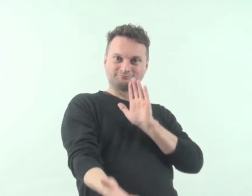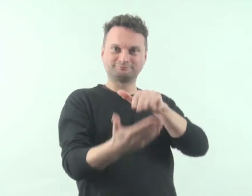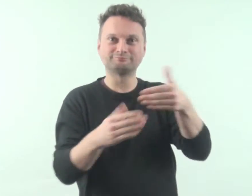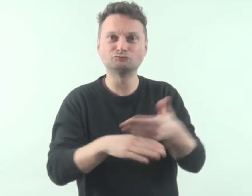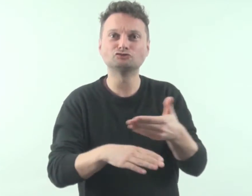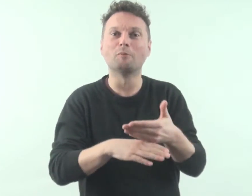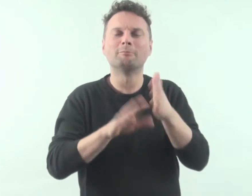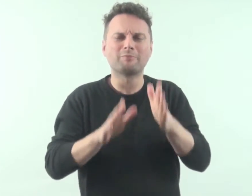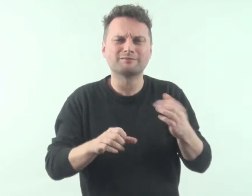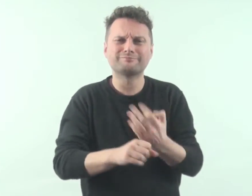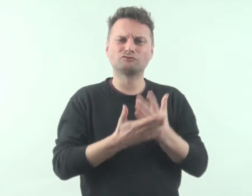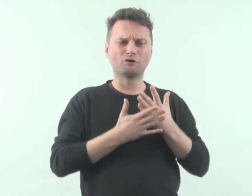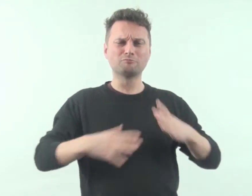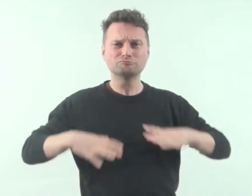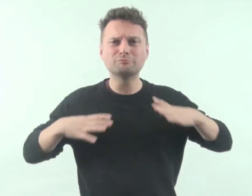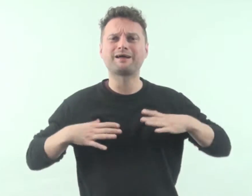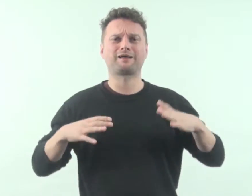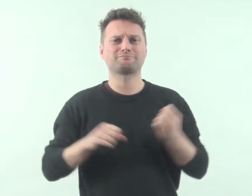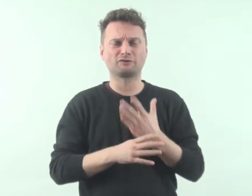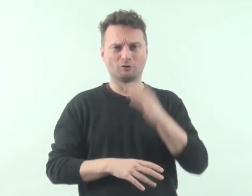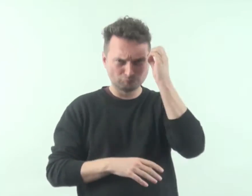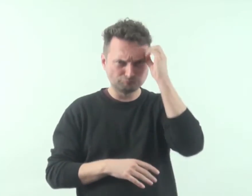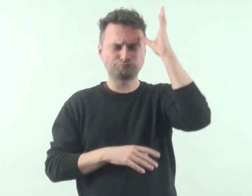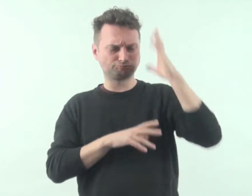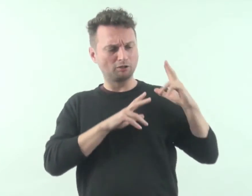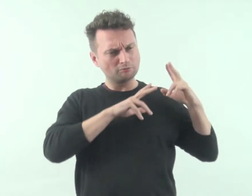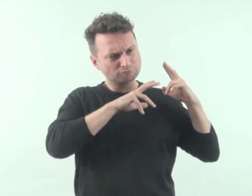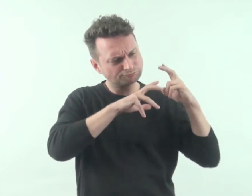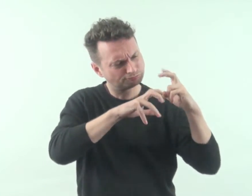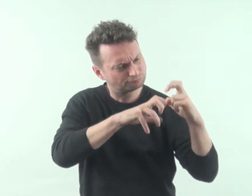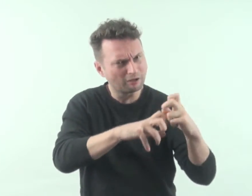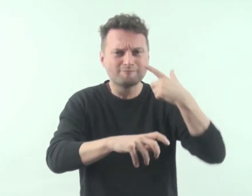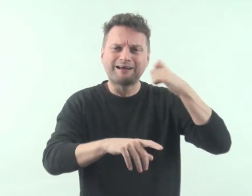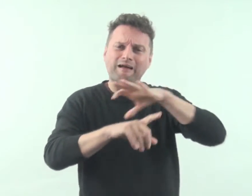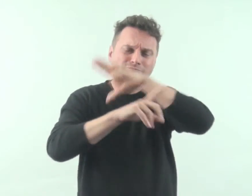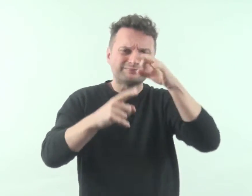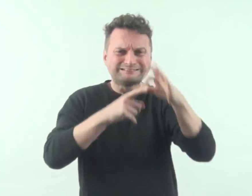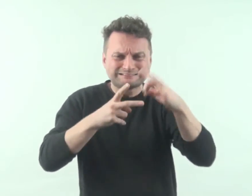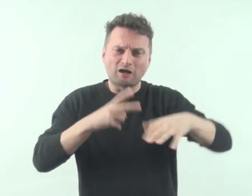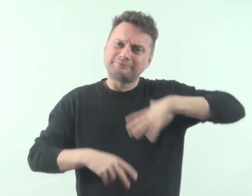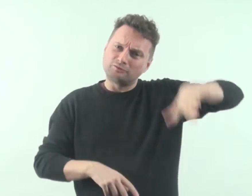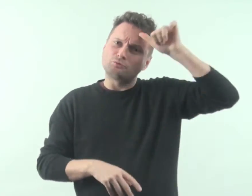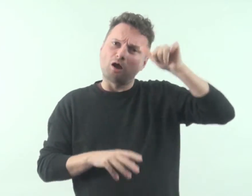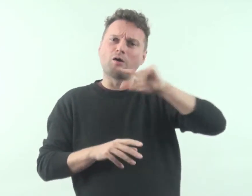As an interpreter, we must always ensure we prepare prior to attending a job, making sure we know exactly what's going to